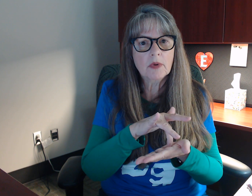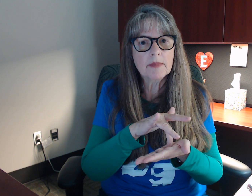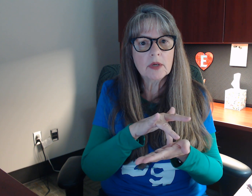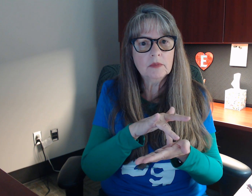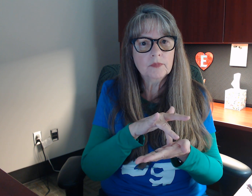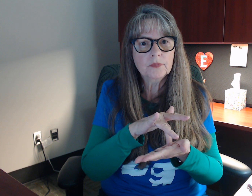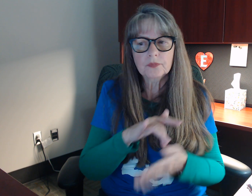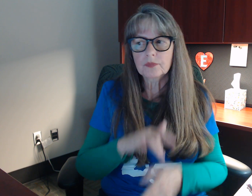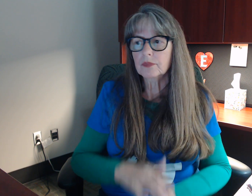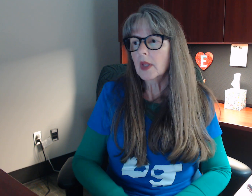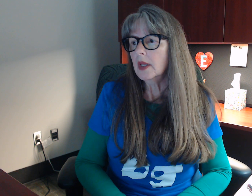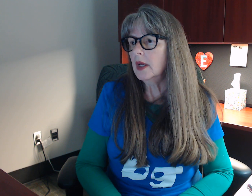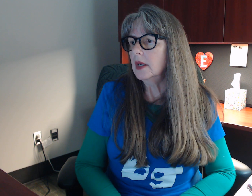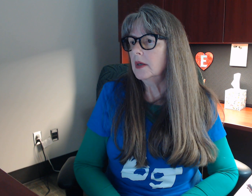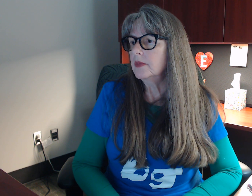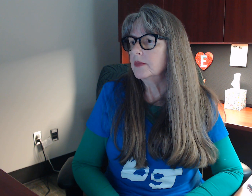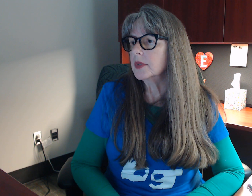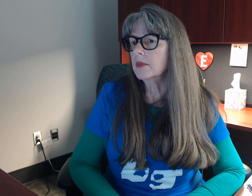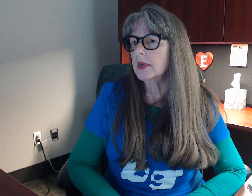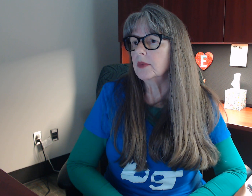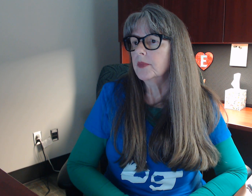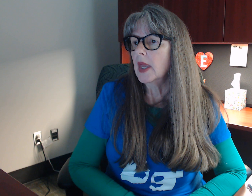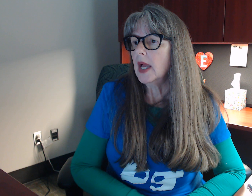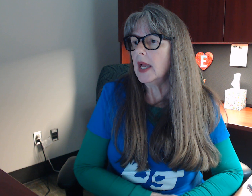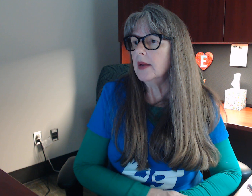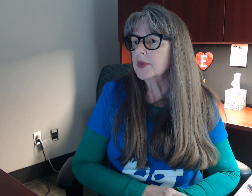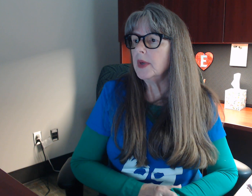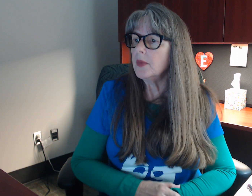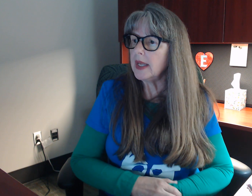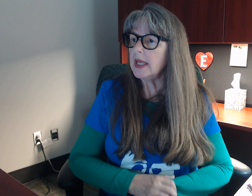middle. So middle. So anyway, it's